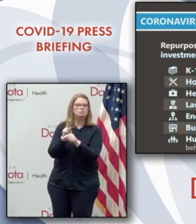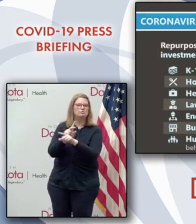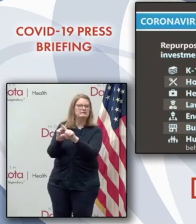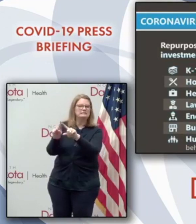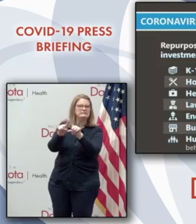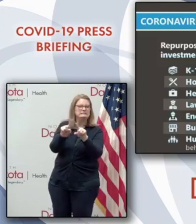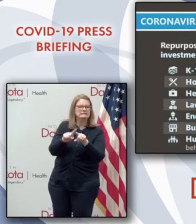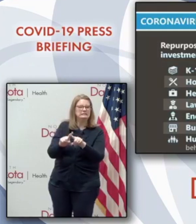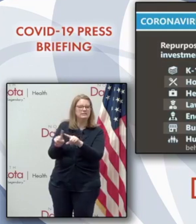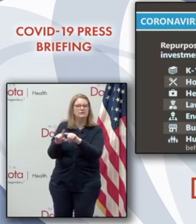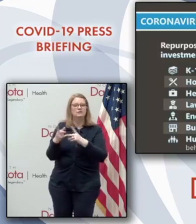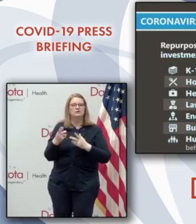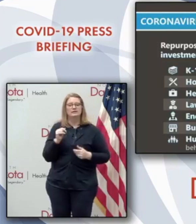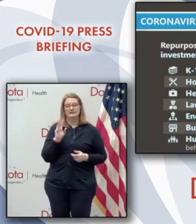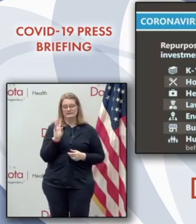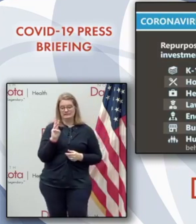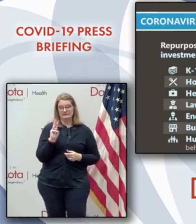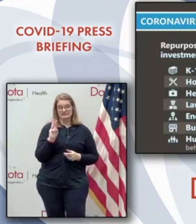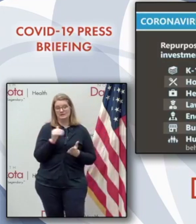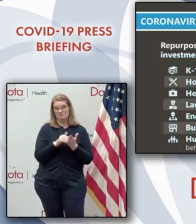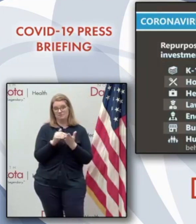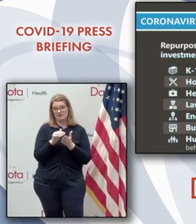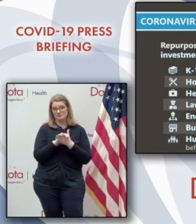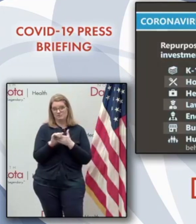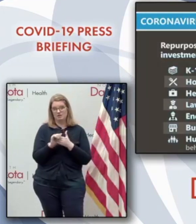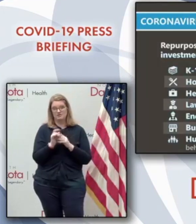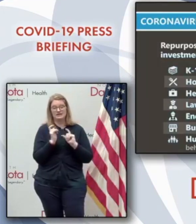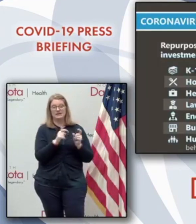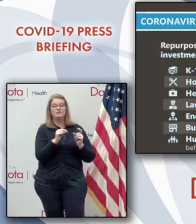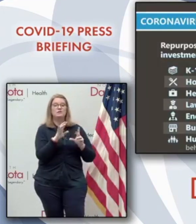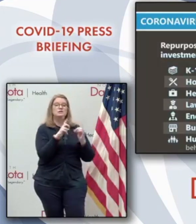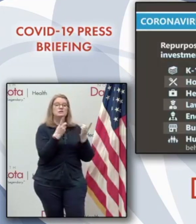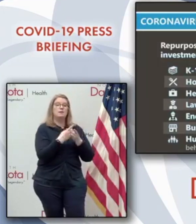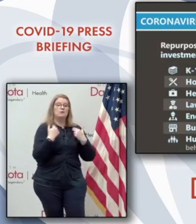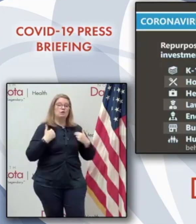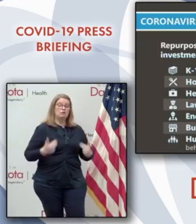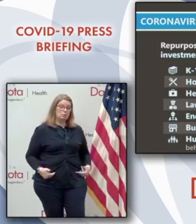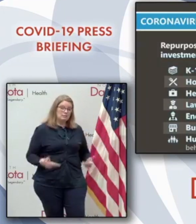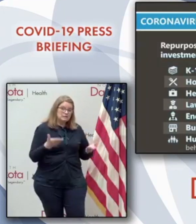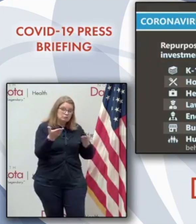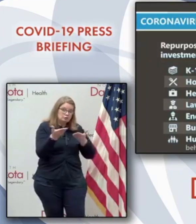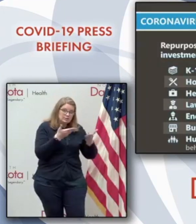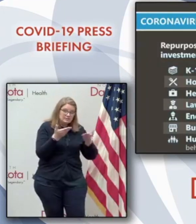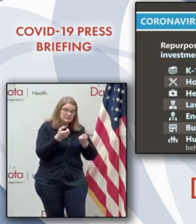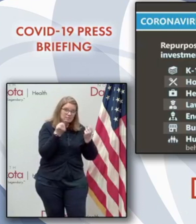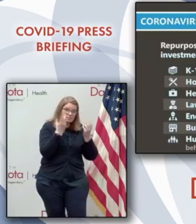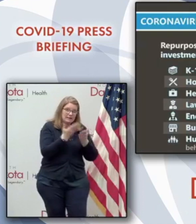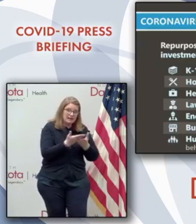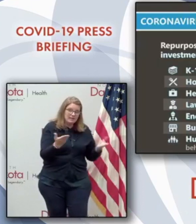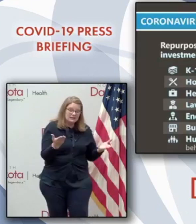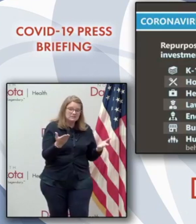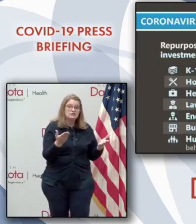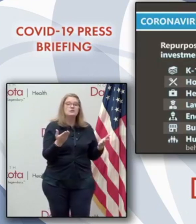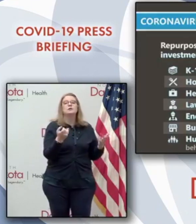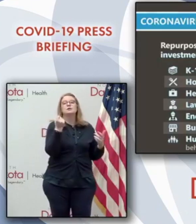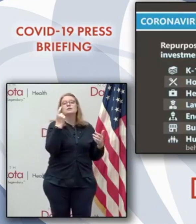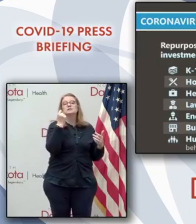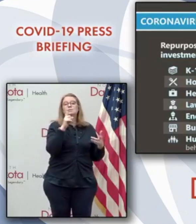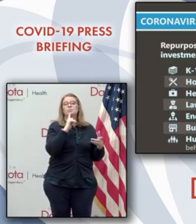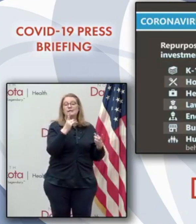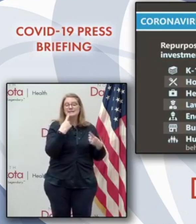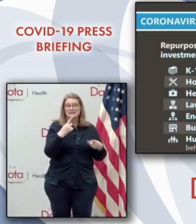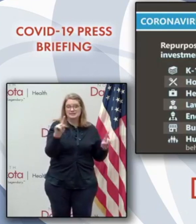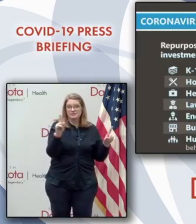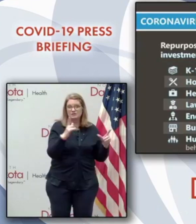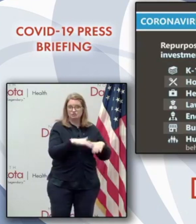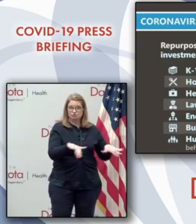also repurposed nearly $16 million to our Department of Human Services for a number of great things. We have continuation of the very successful